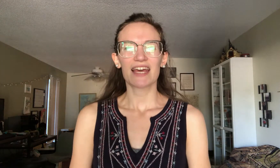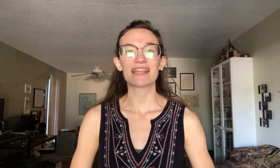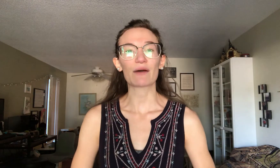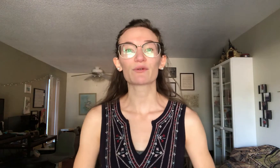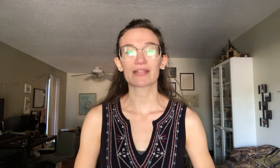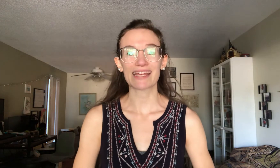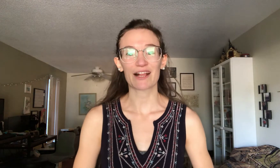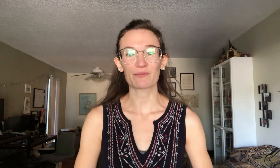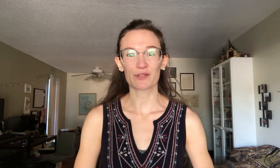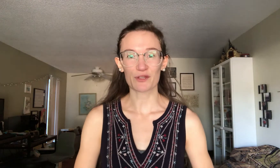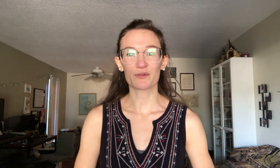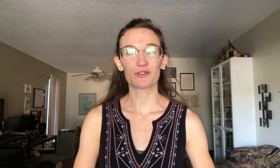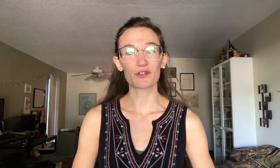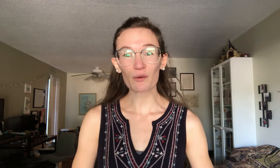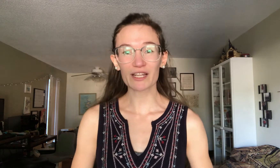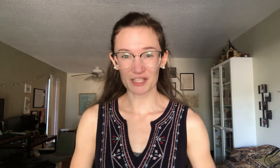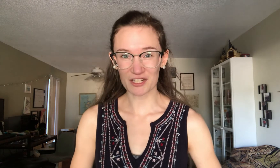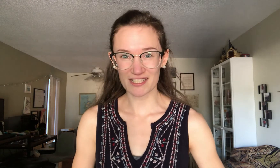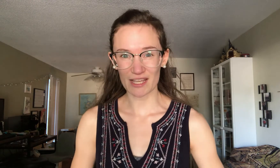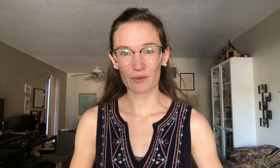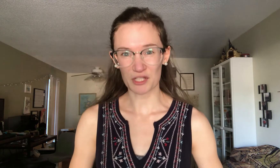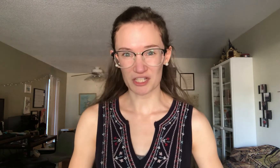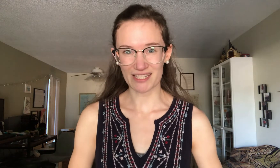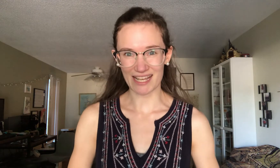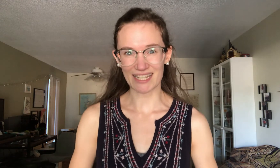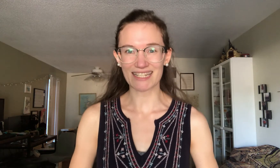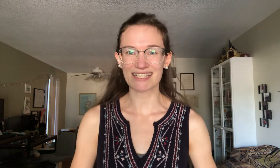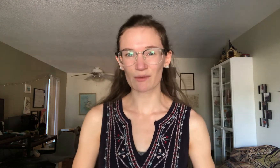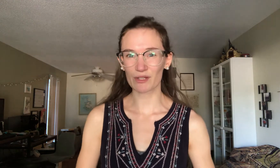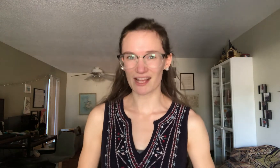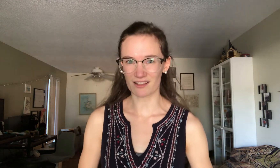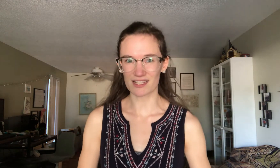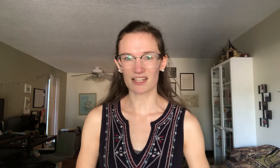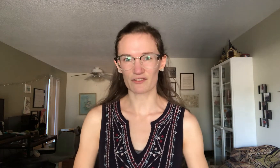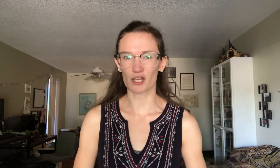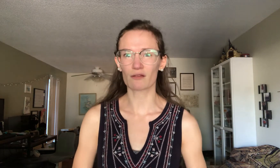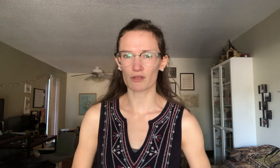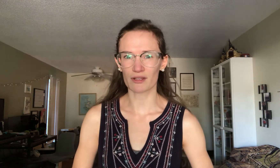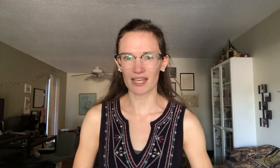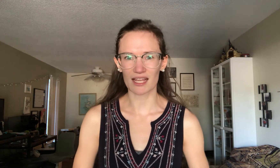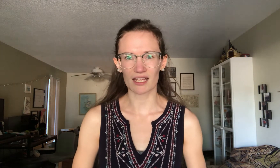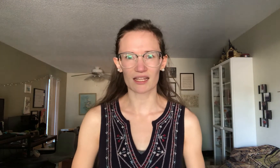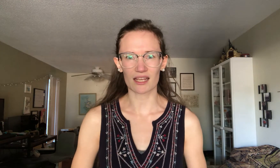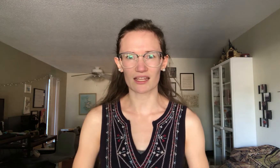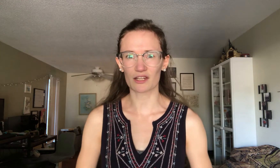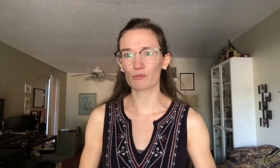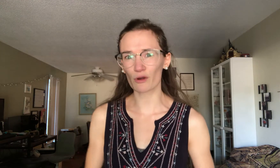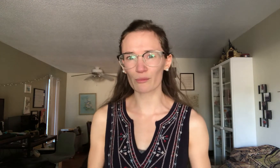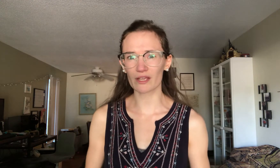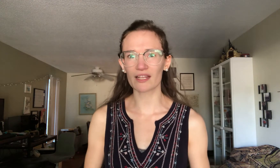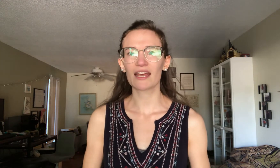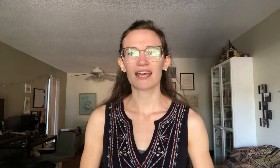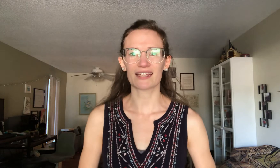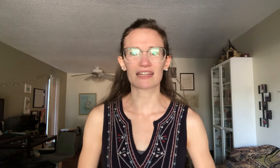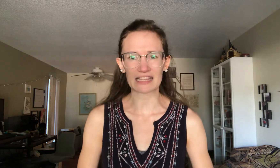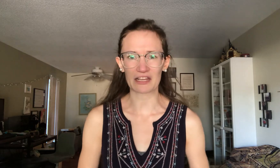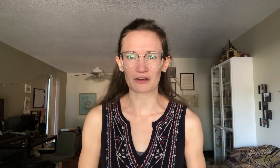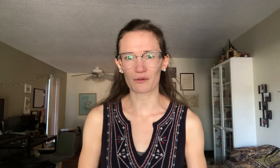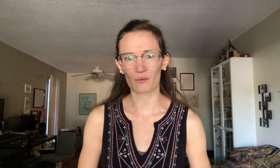That would really help you know what it looks like when you're signing to someone else and if you're communicating in an appropriate and clear